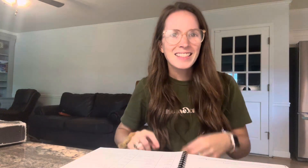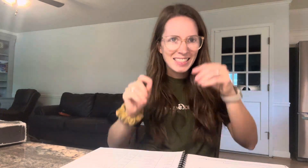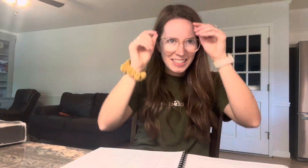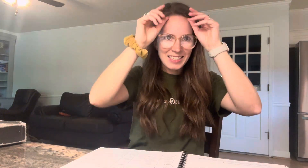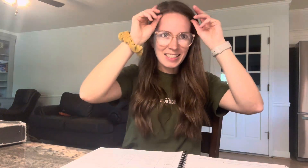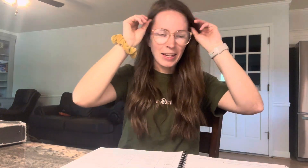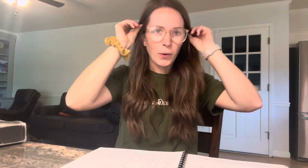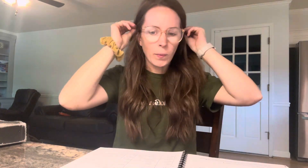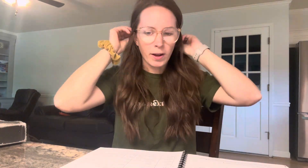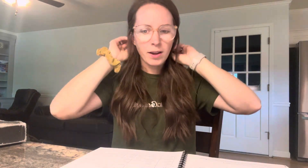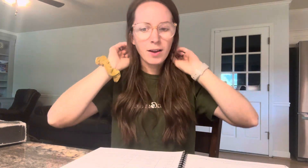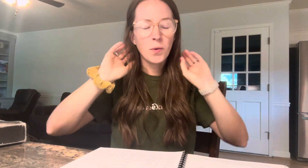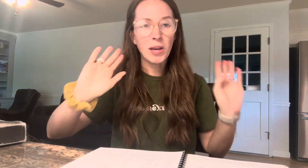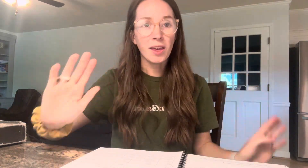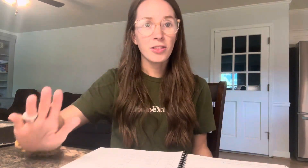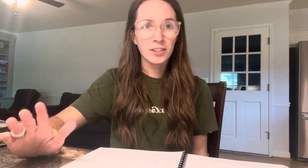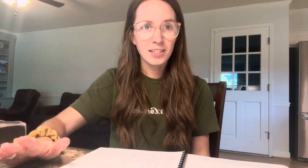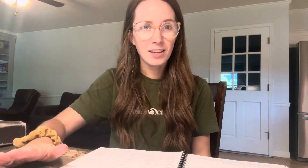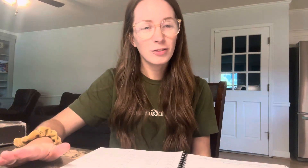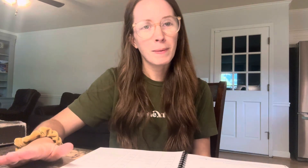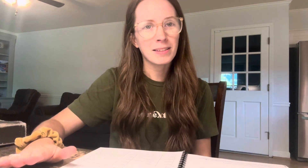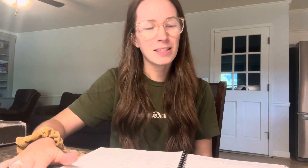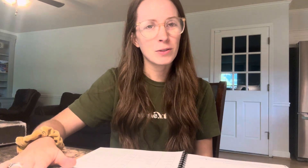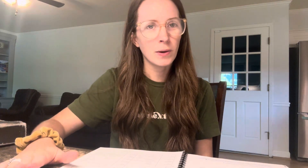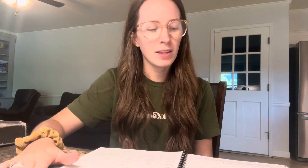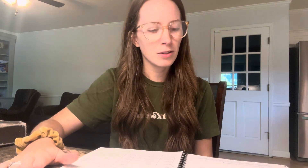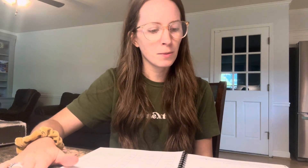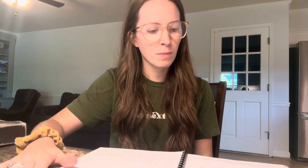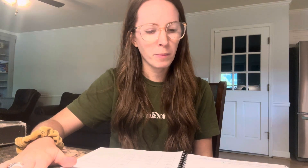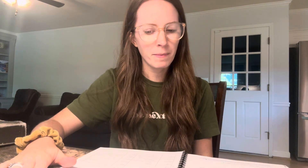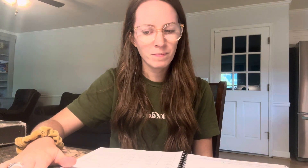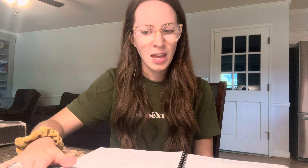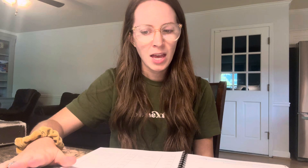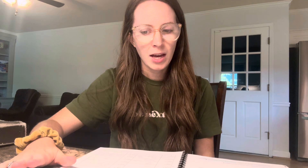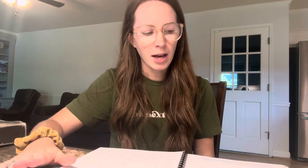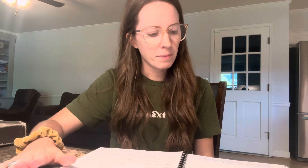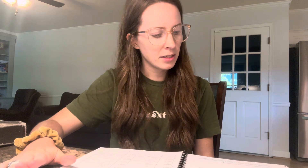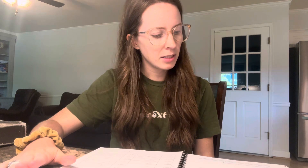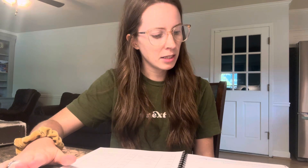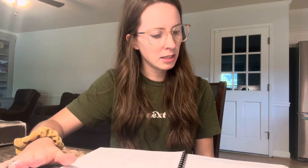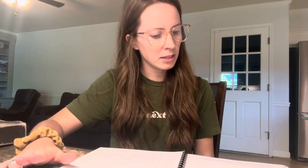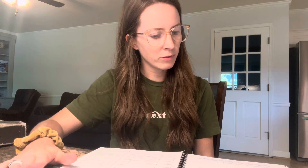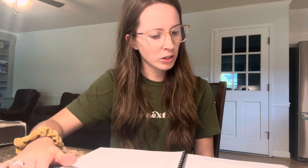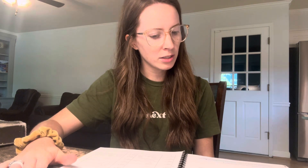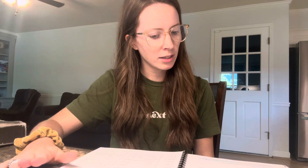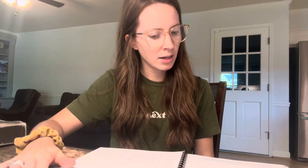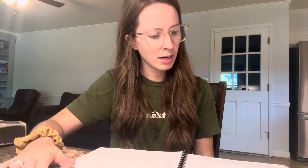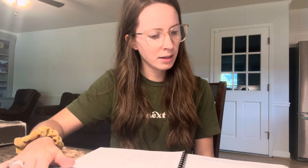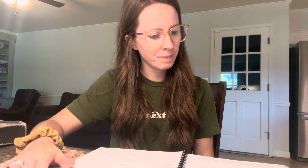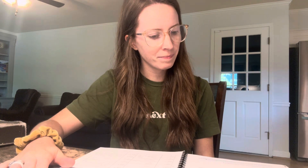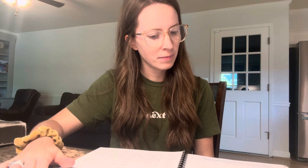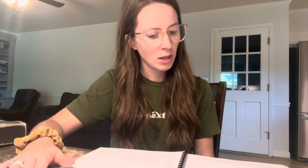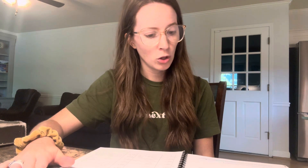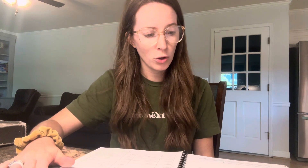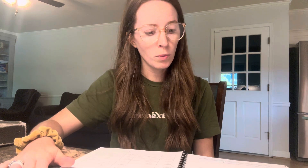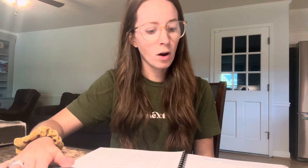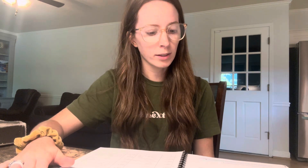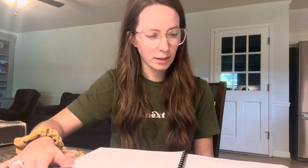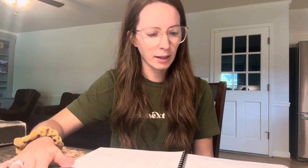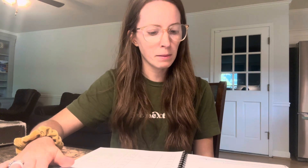This is CC Cycle 1, Week 13 from Exodus 20, the scripture memory. This is verse 9. You are to labor